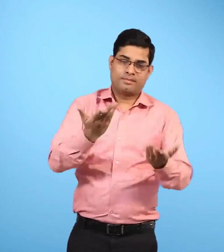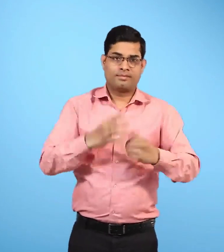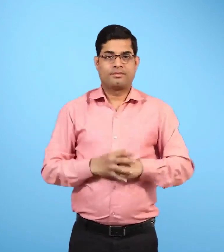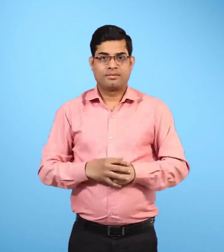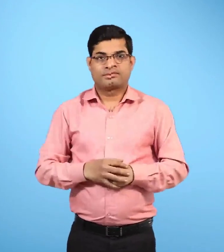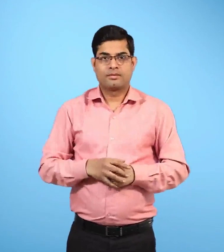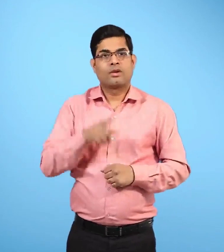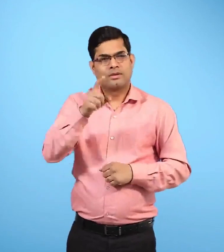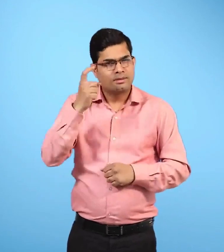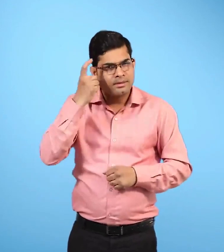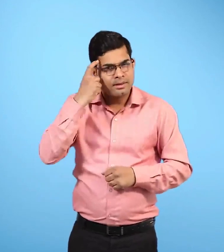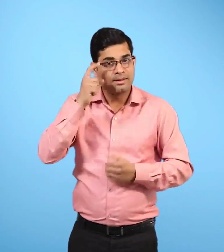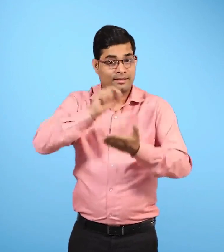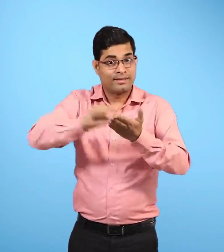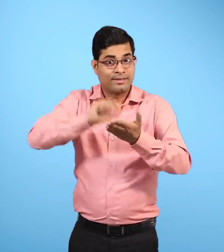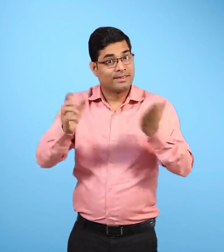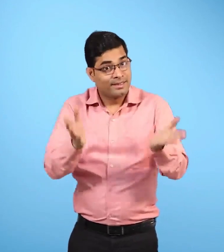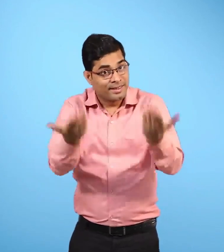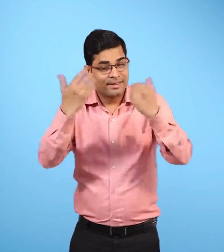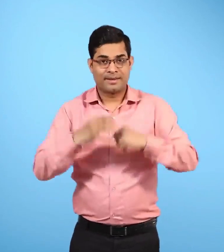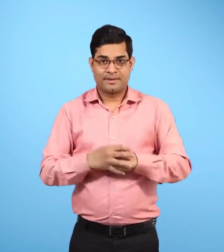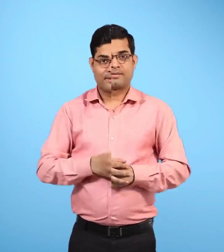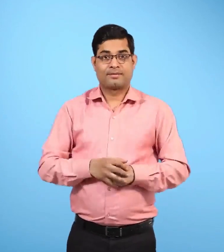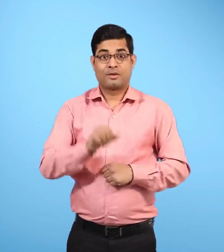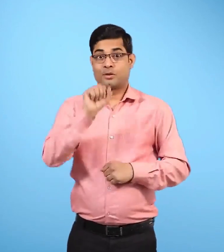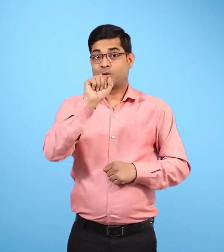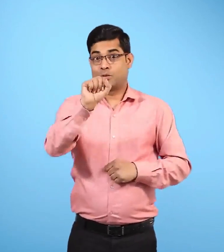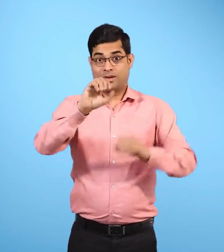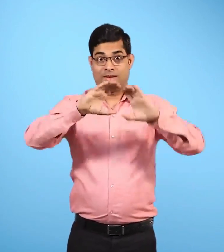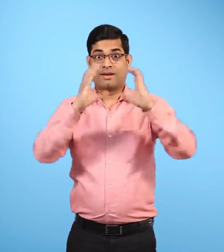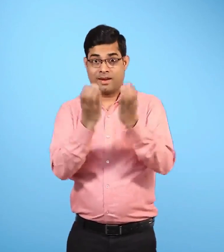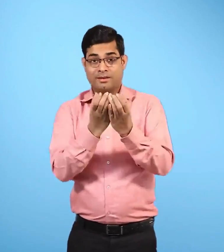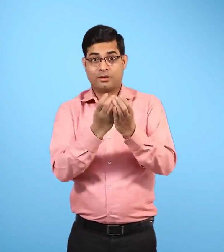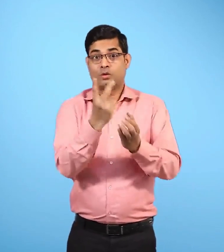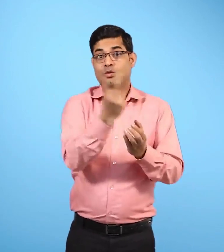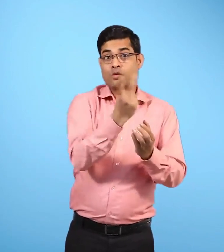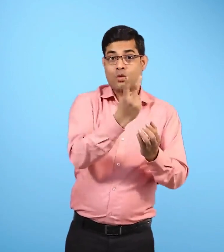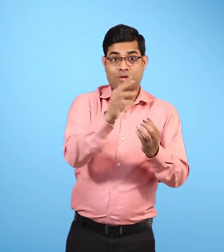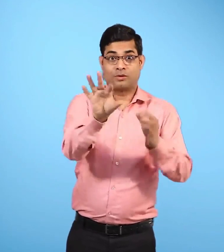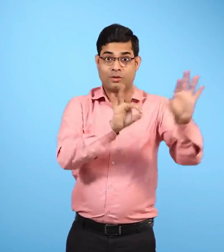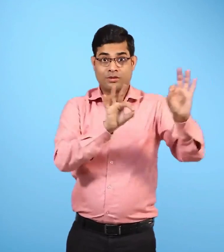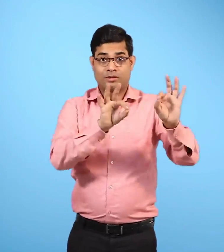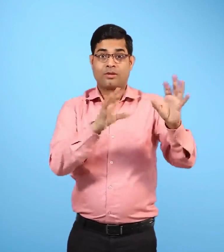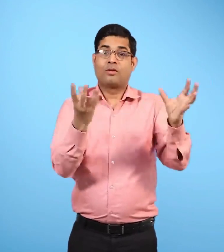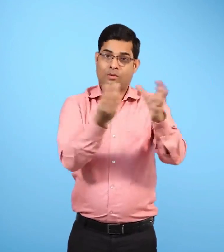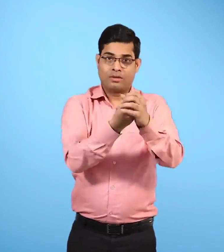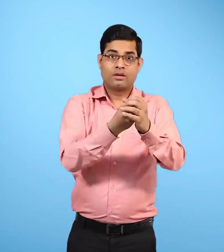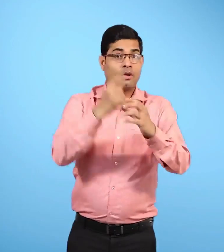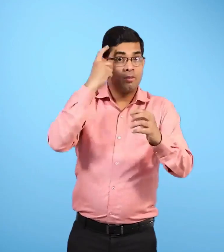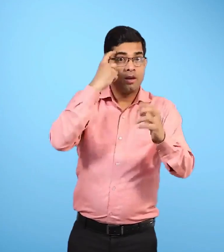quiet? Think and write. Choose 2 friends in your class who are very different from each other.